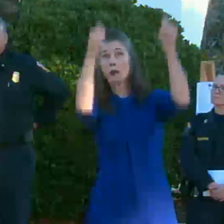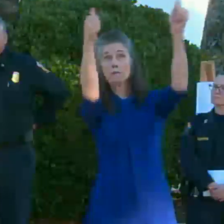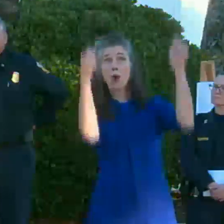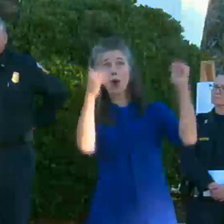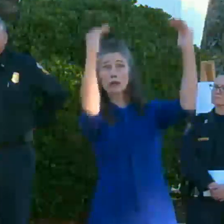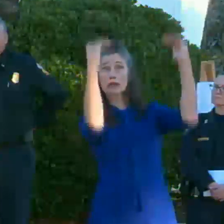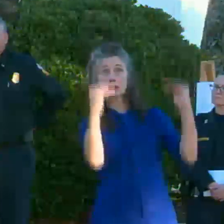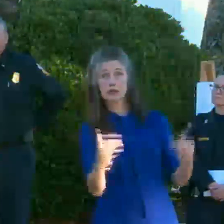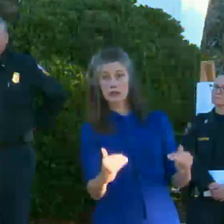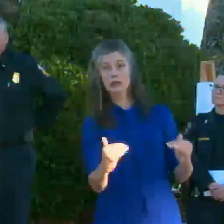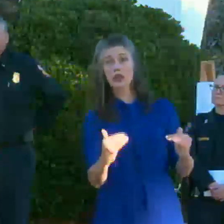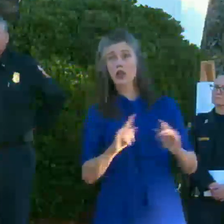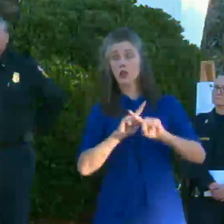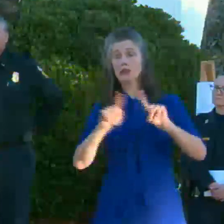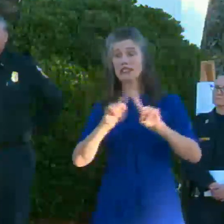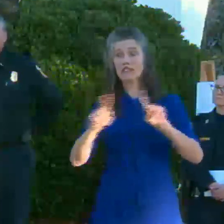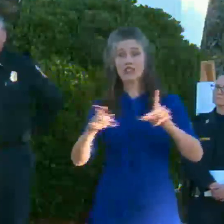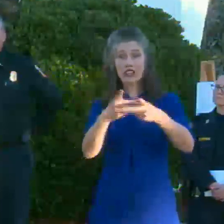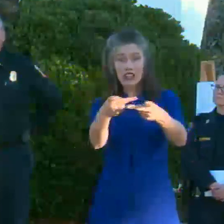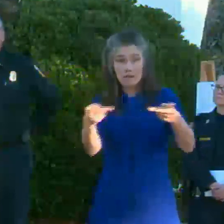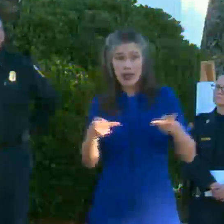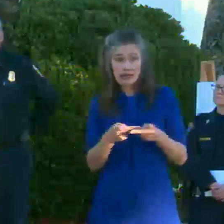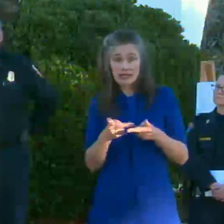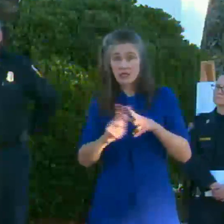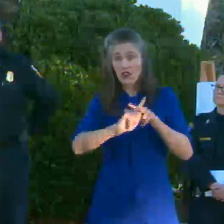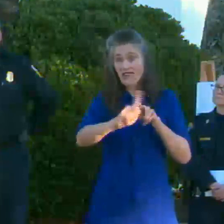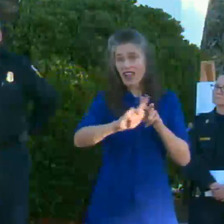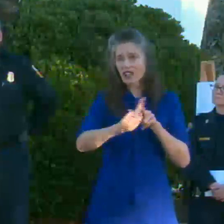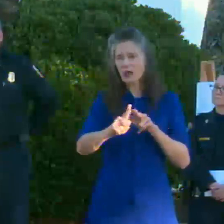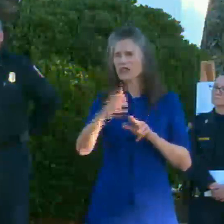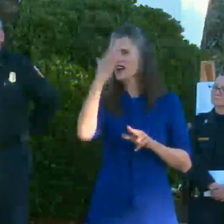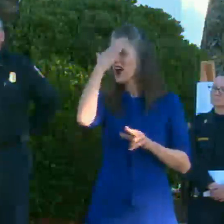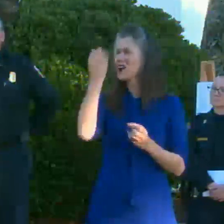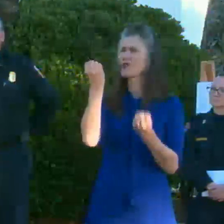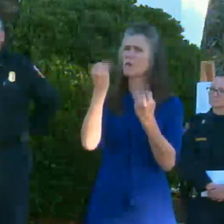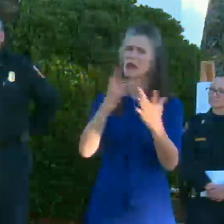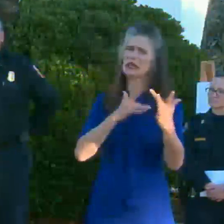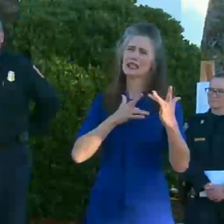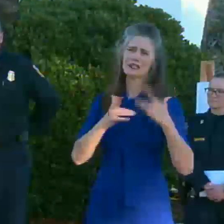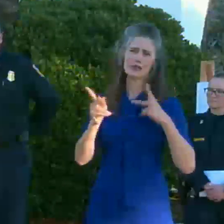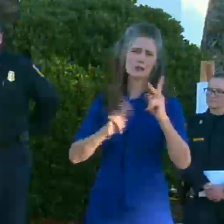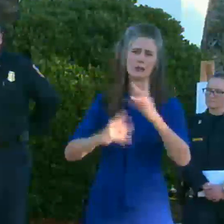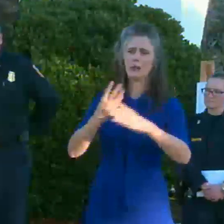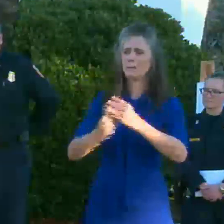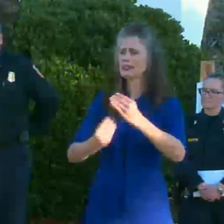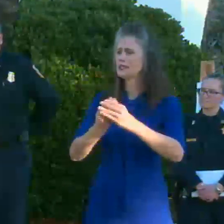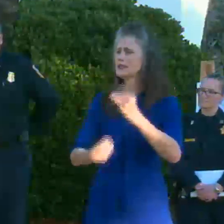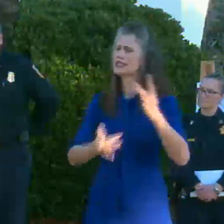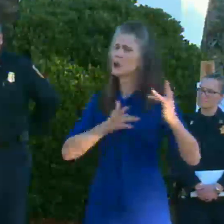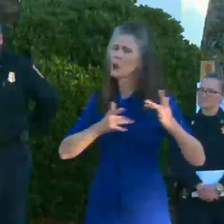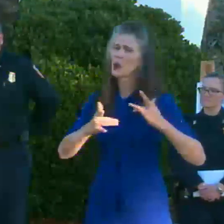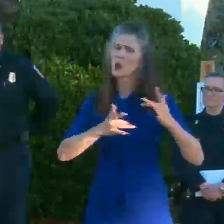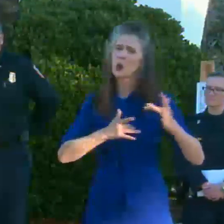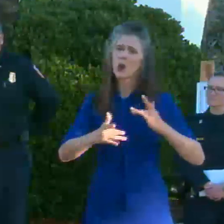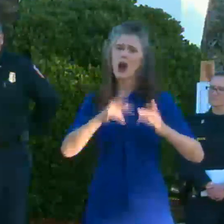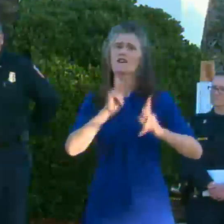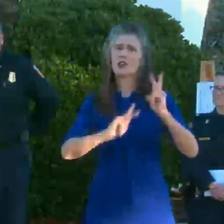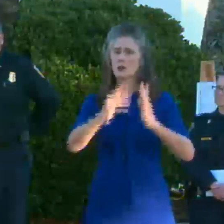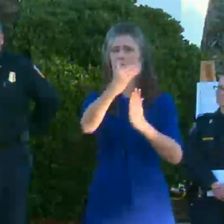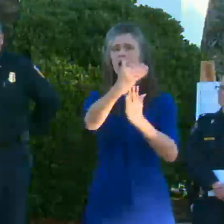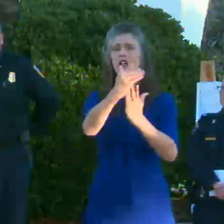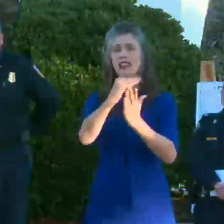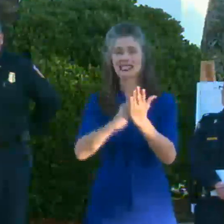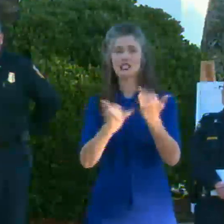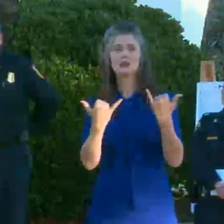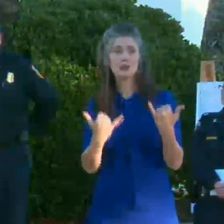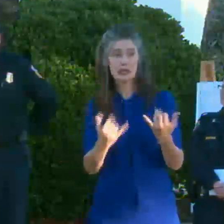there are so many people concerned about the people who are missing that we have on our list, and today we are going to